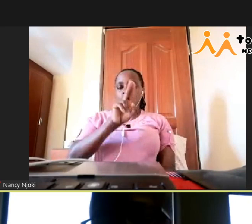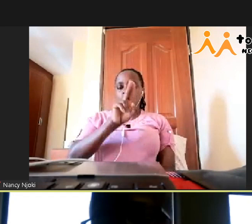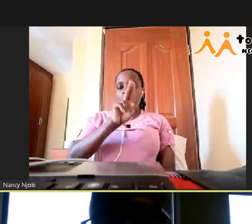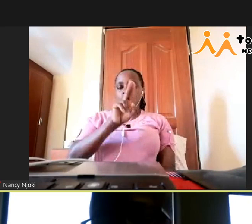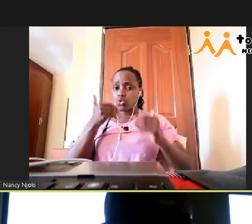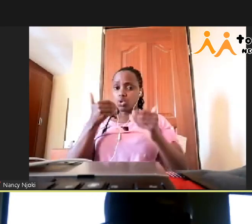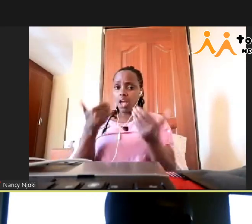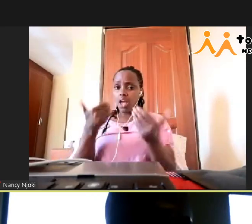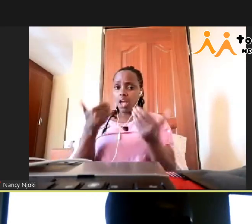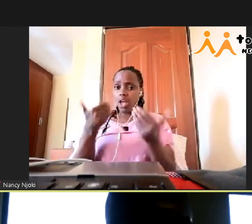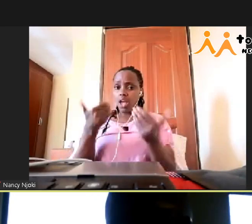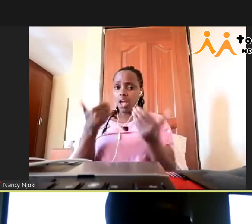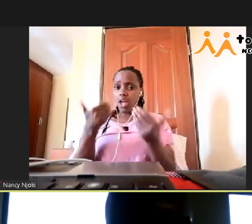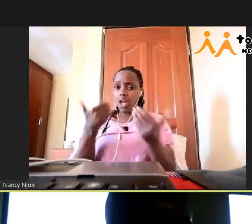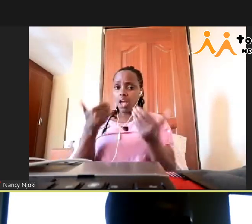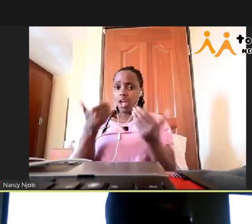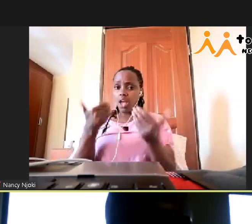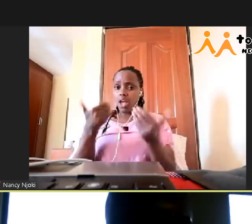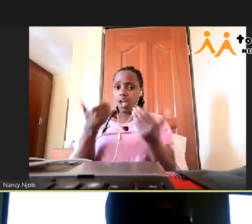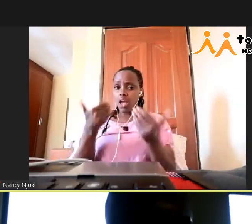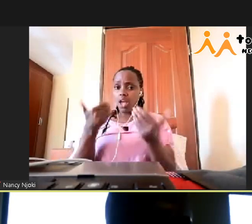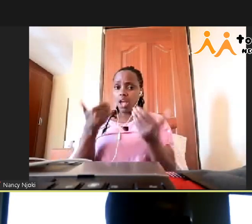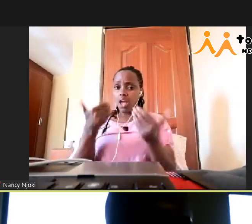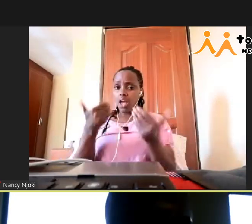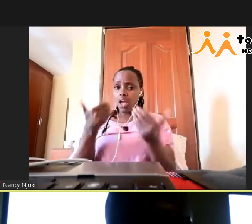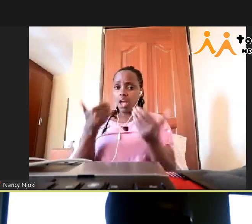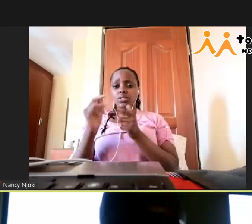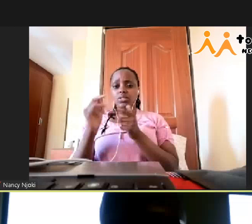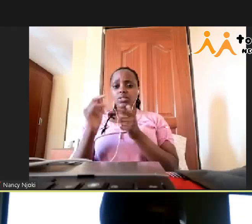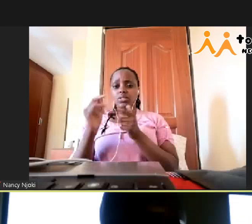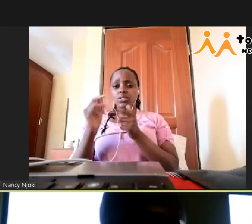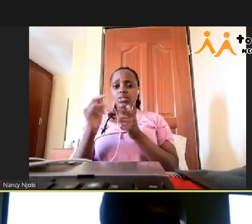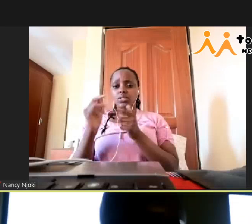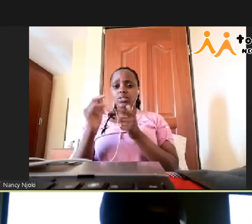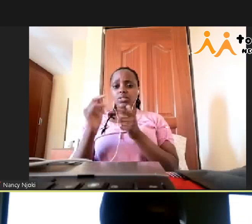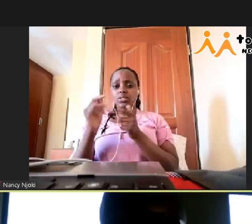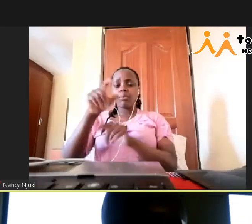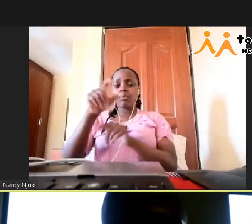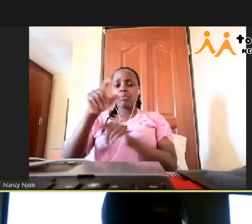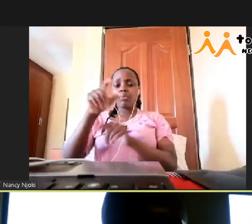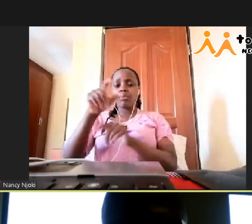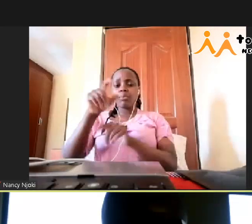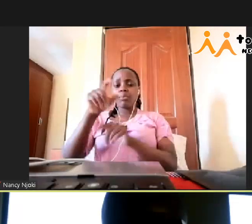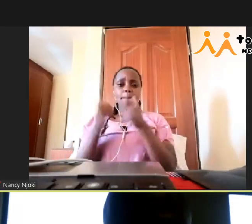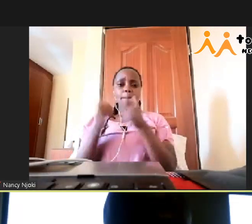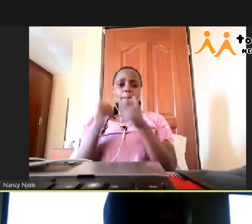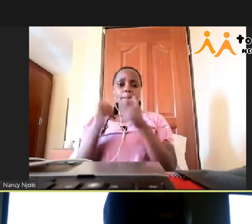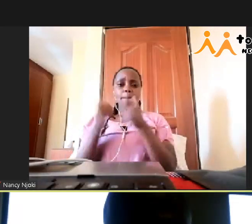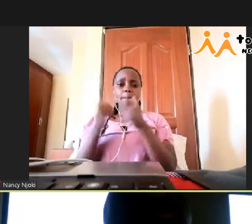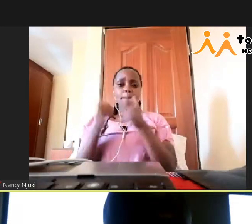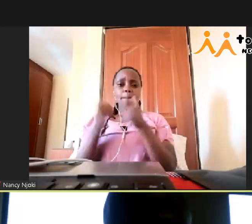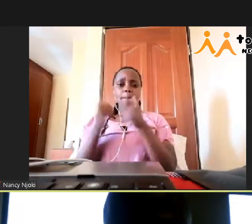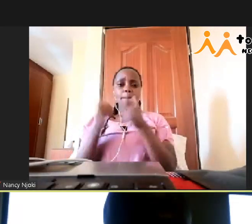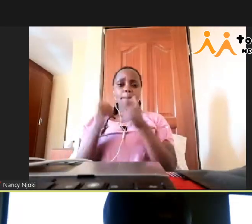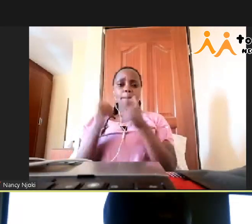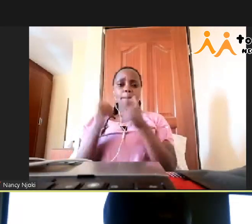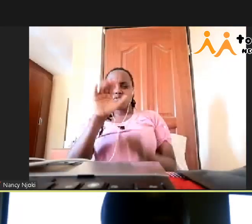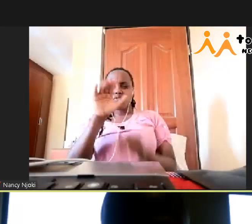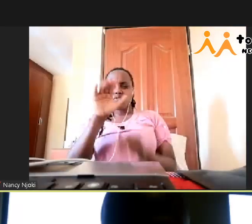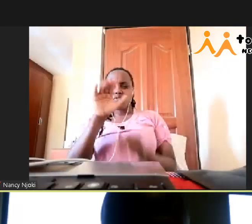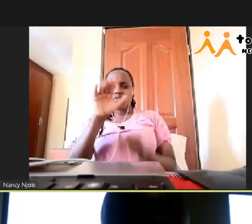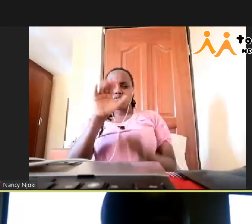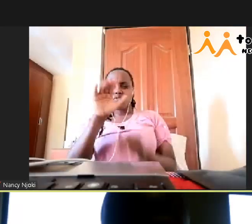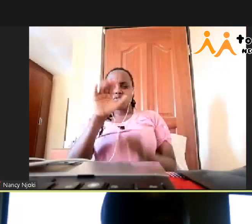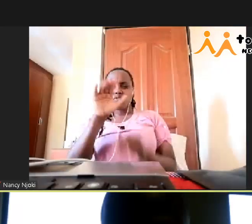an appreciation of how the reporting process will be taking place. But it was new to most of the civil